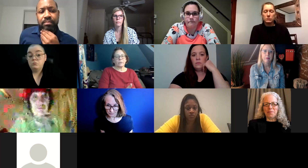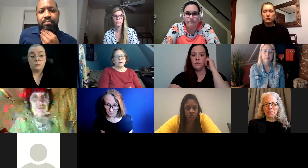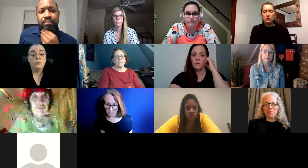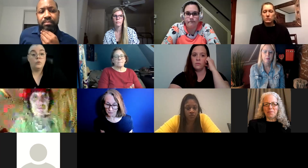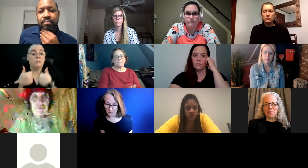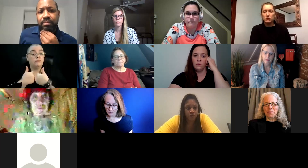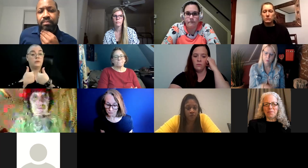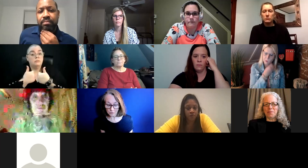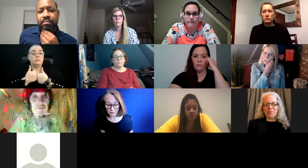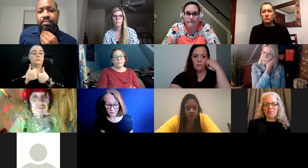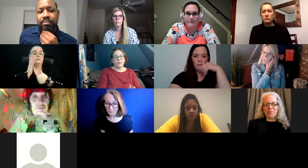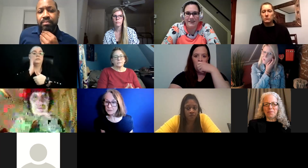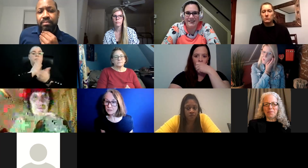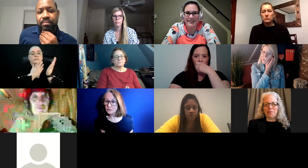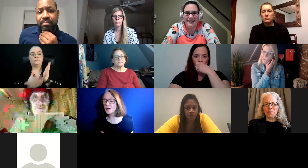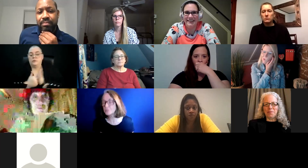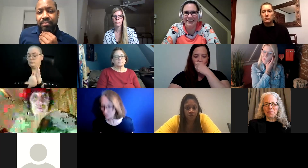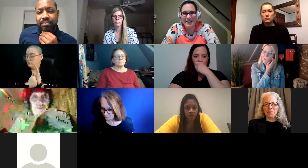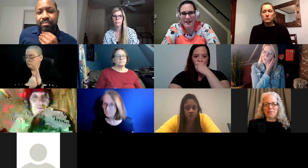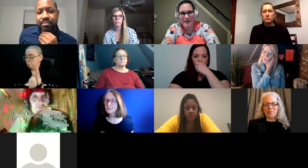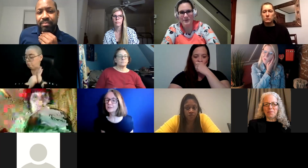help me out with those words, standard practices.